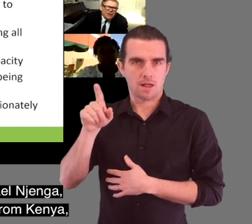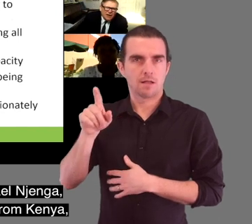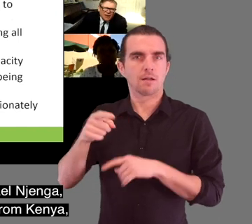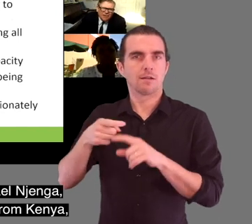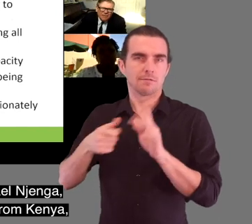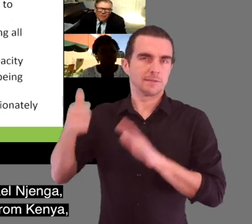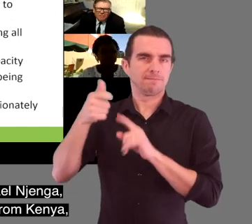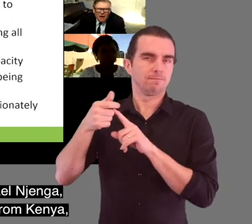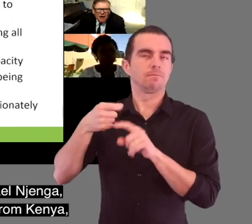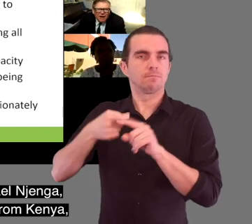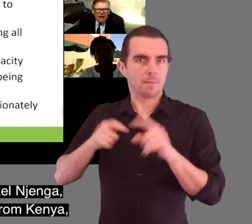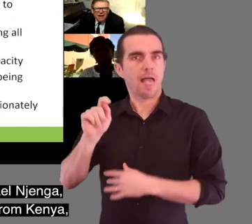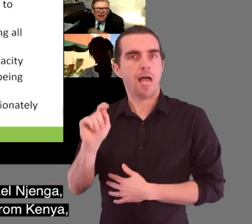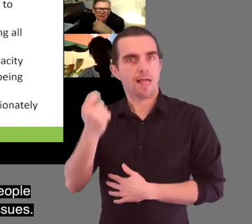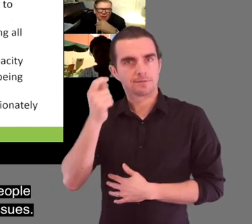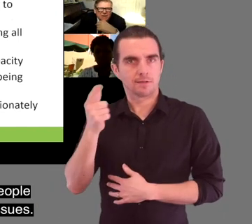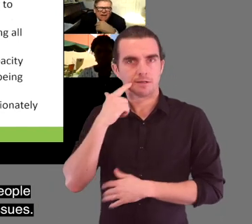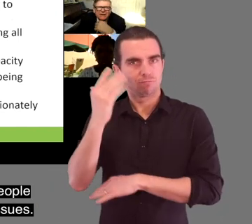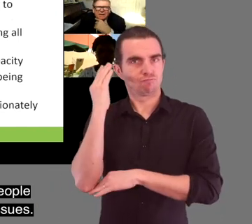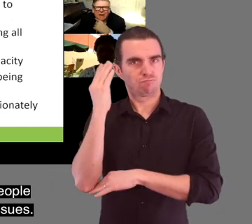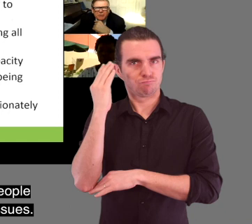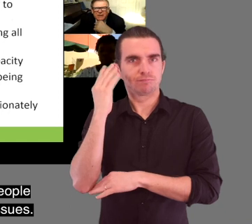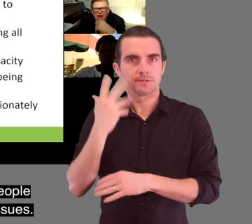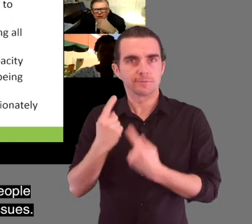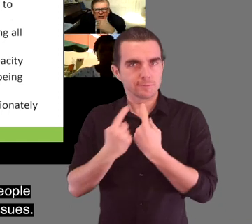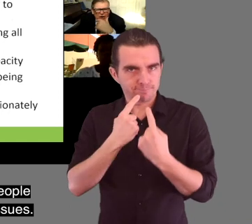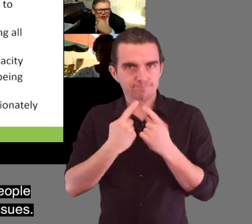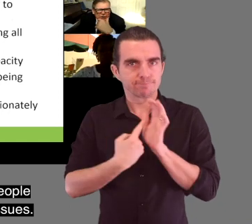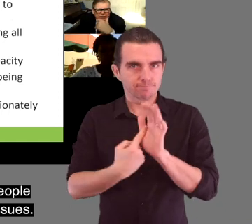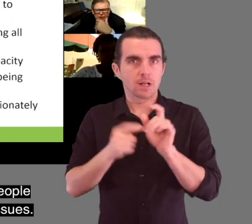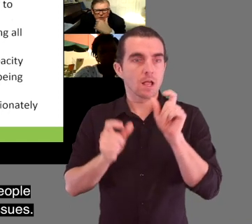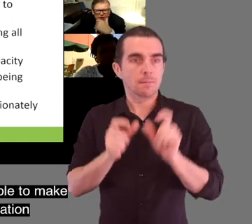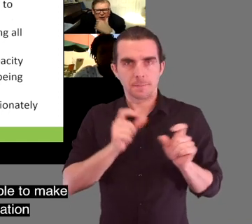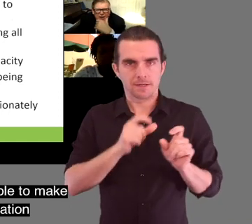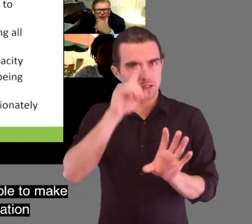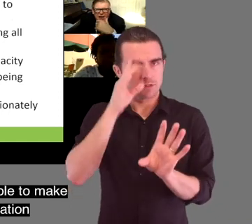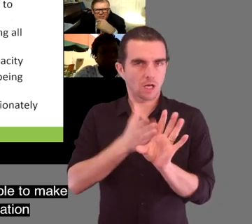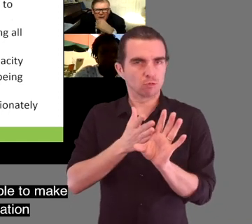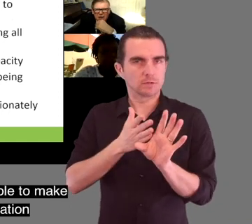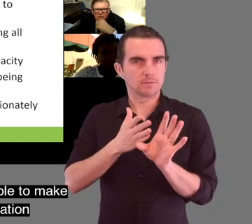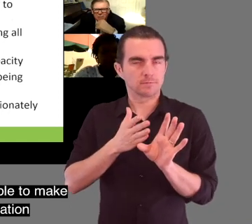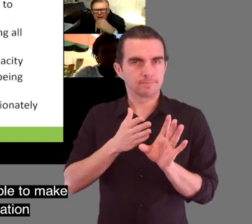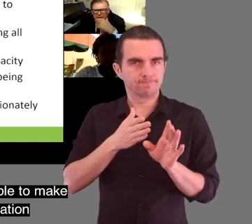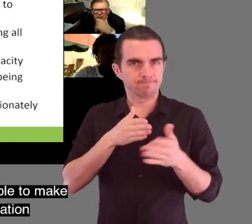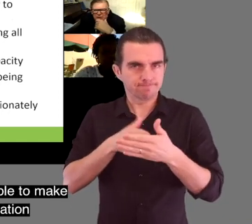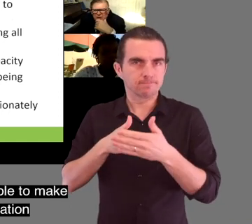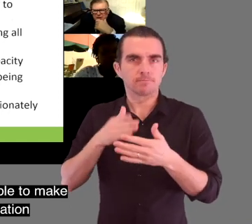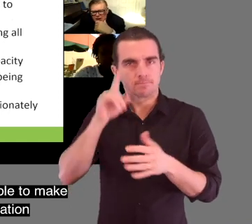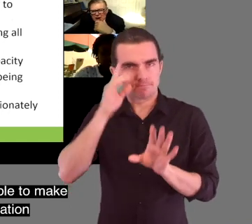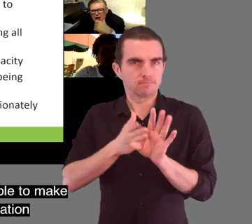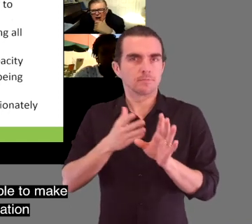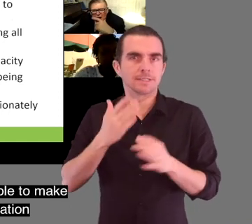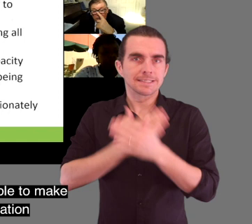our executive from Kenya, representing people with psychosocial issues. And I think he hasn't been able to make it onto